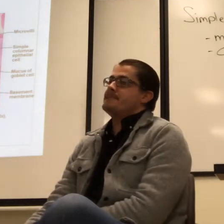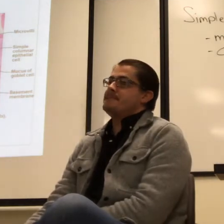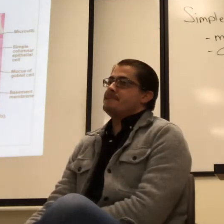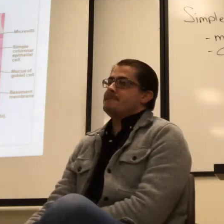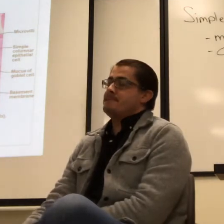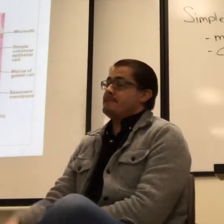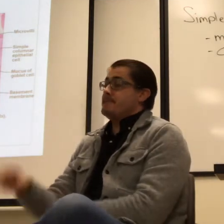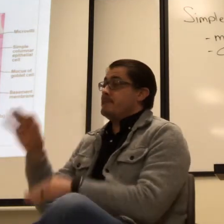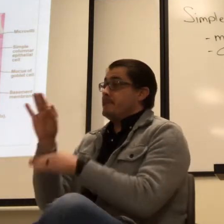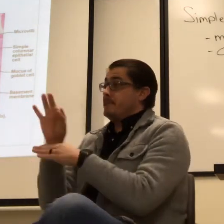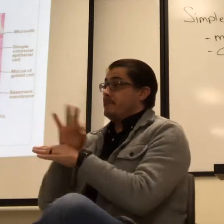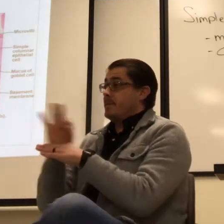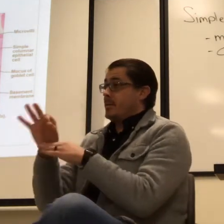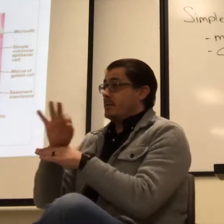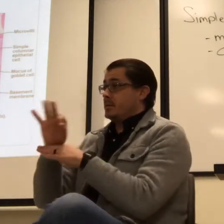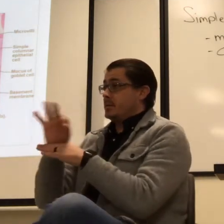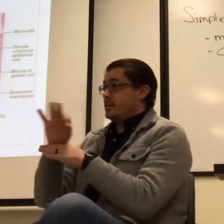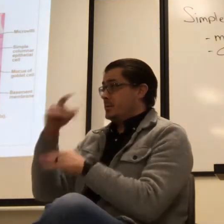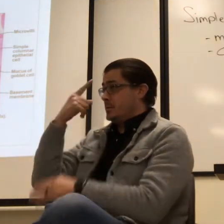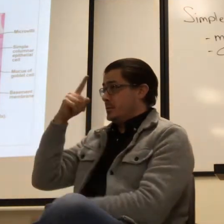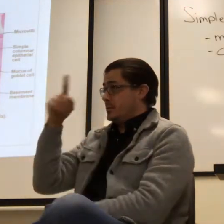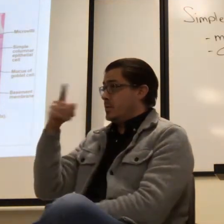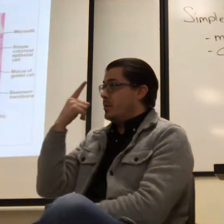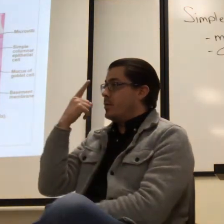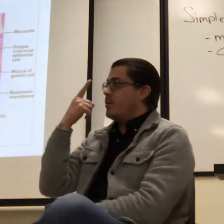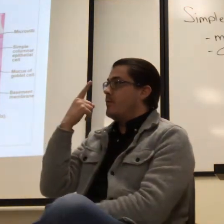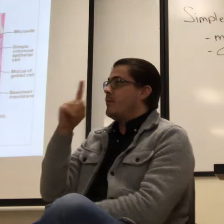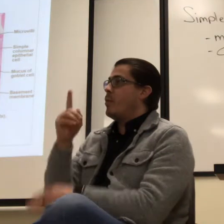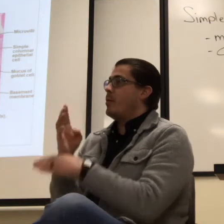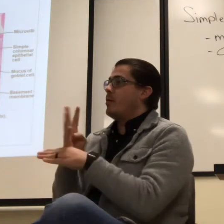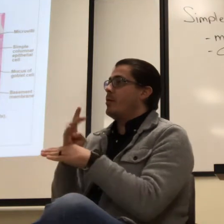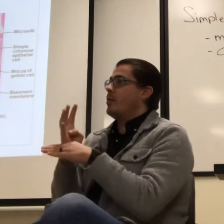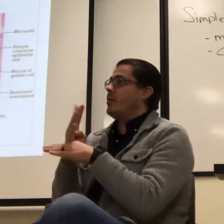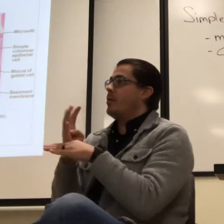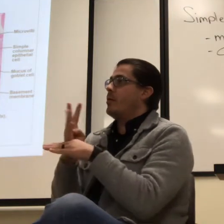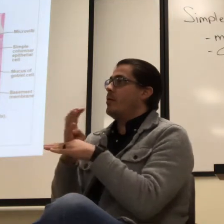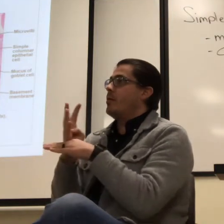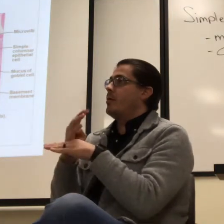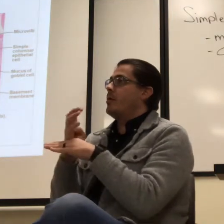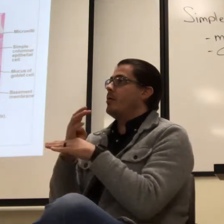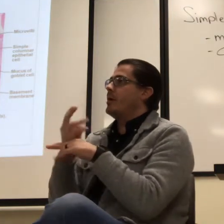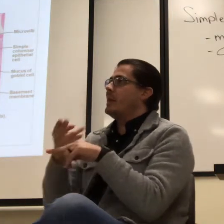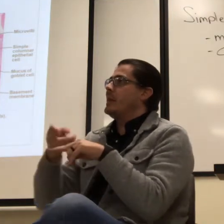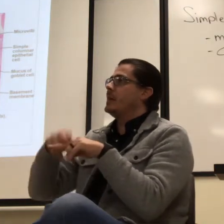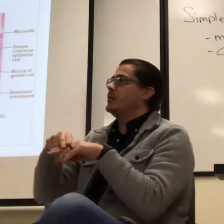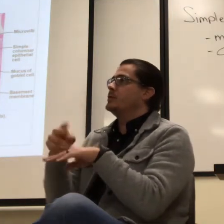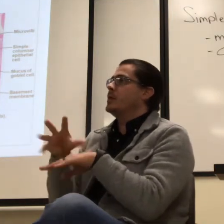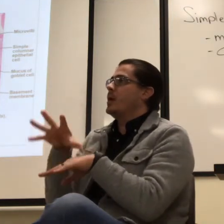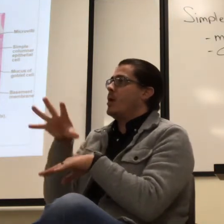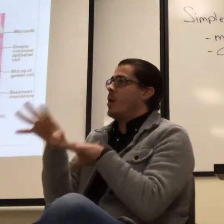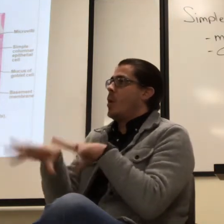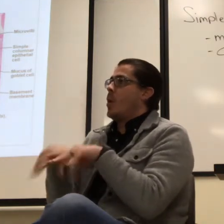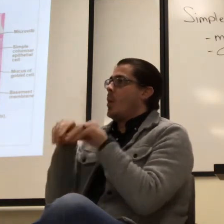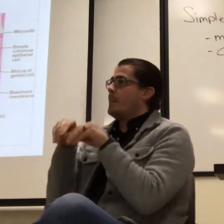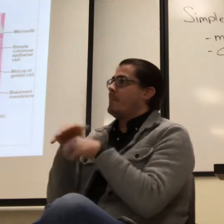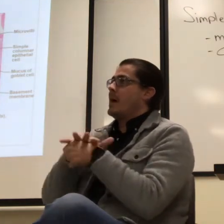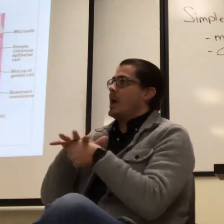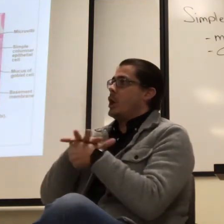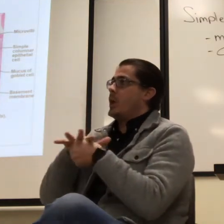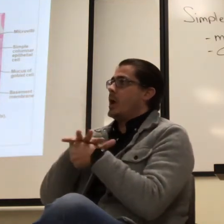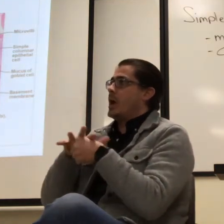Remember, the function of those is for microvilli to increase the absorptive area.